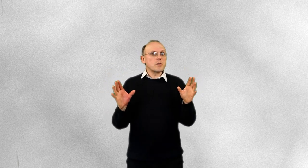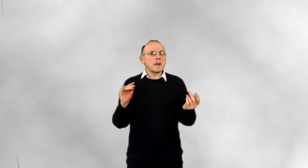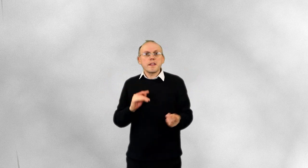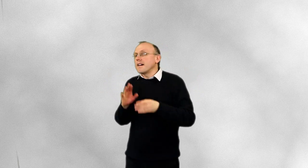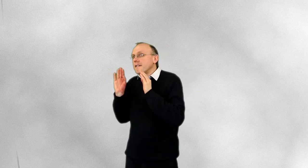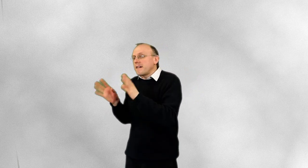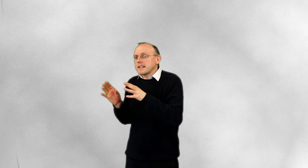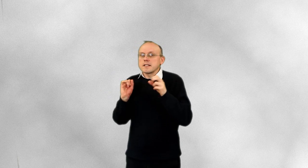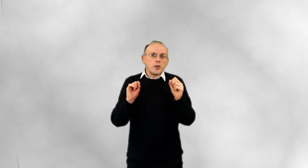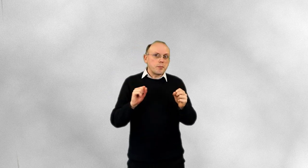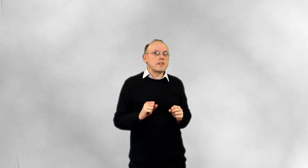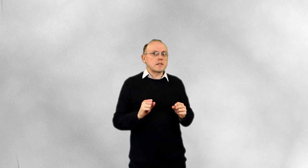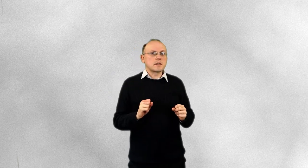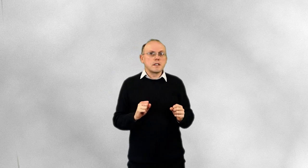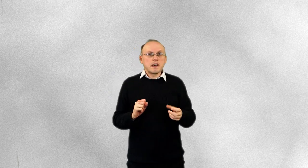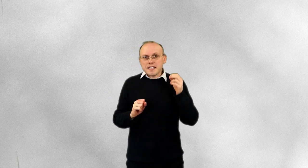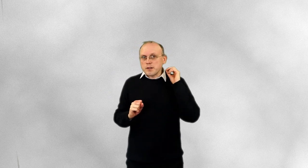with facts or opinions. It has all to